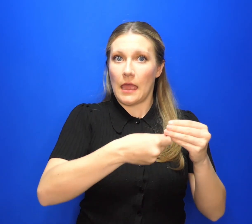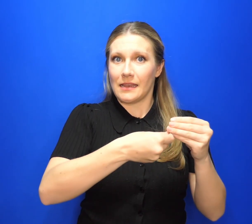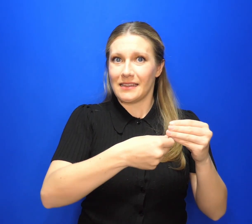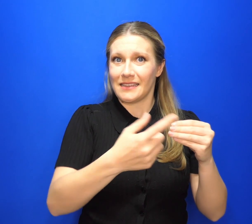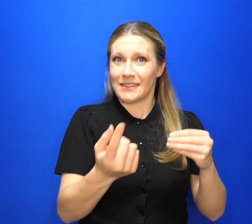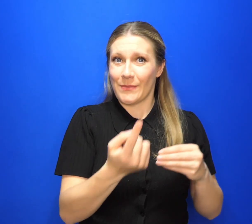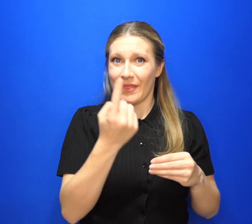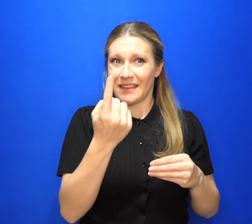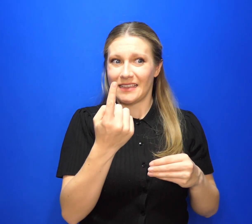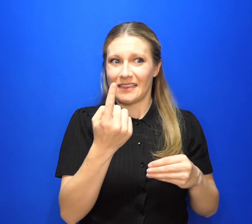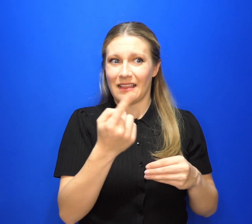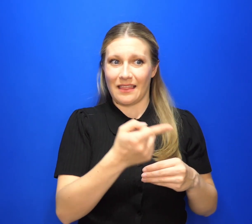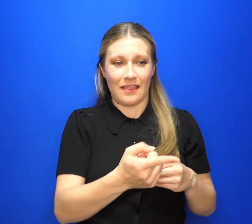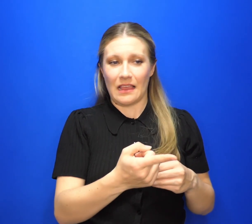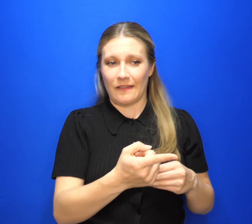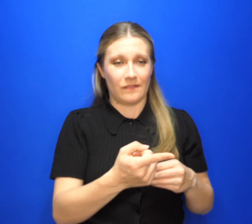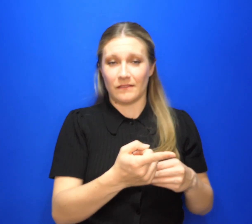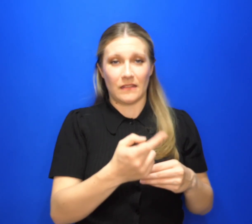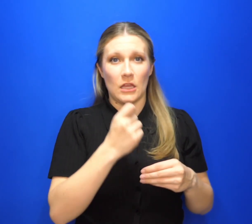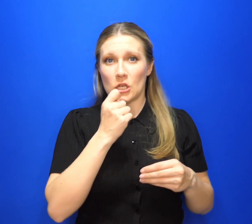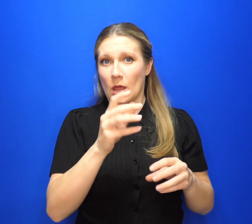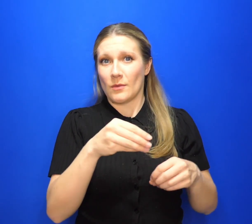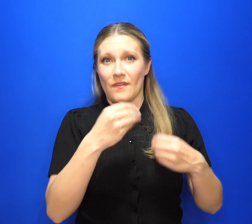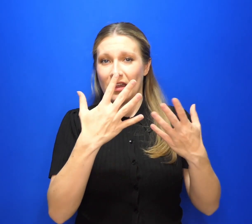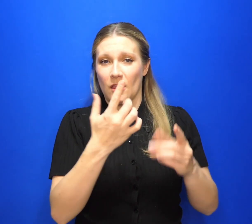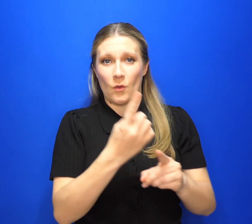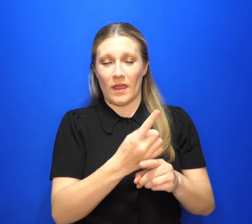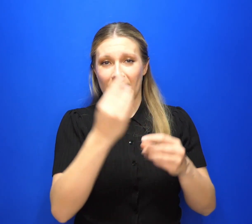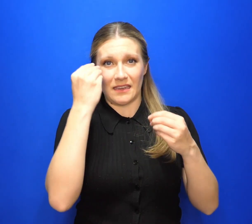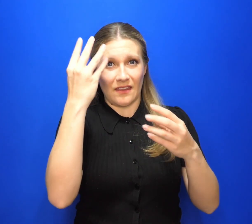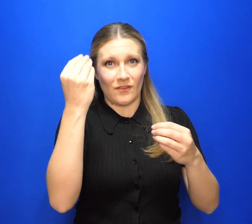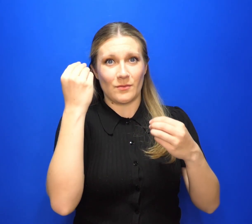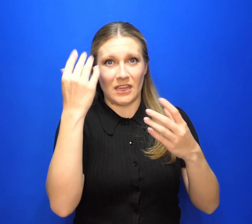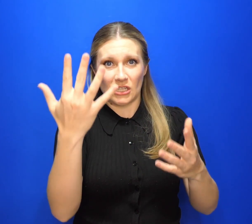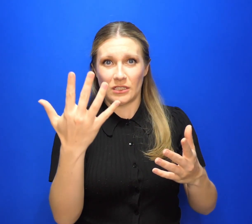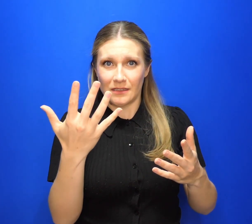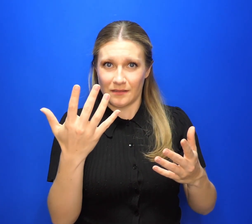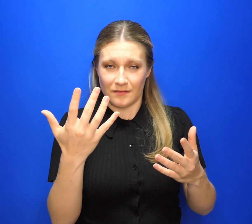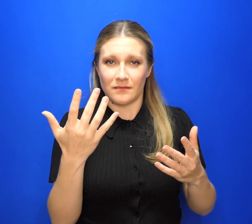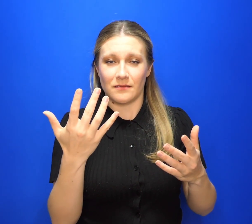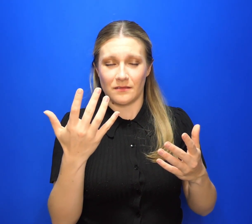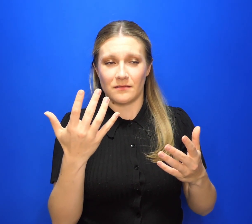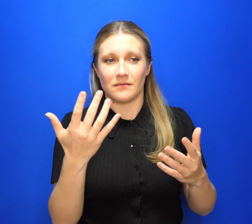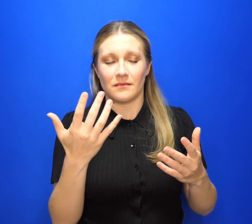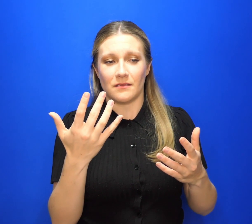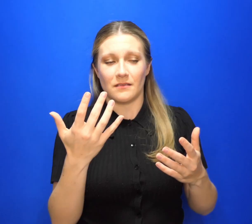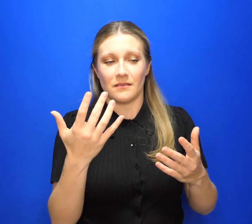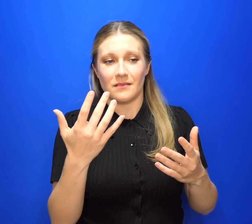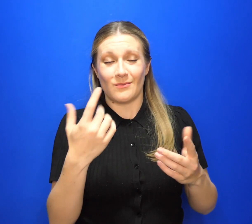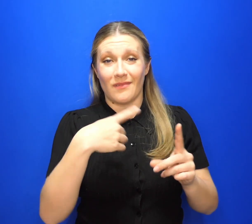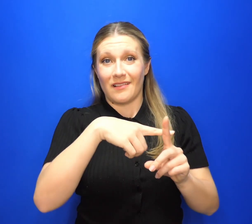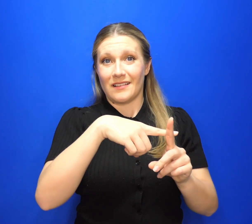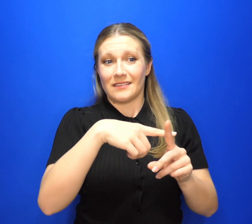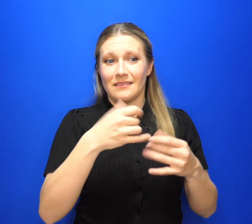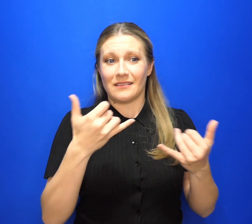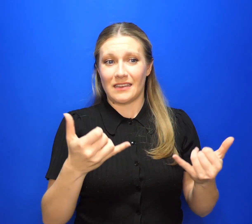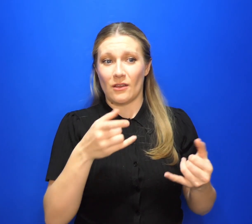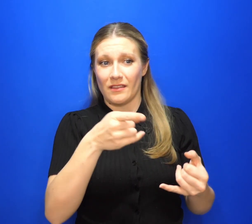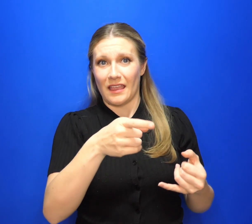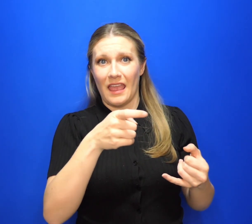something that they haven't been given the right information many times from the get-go And now they have to